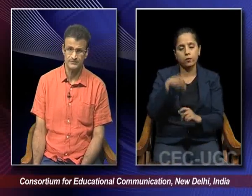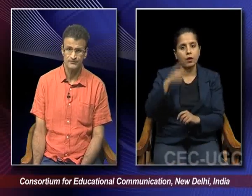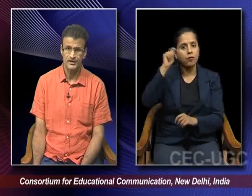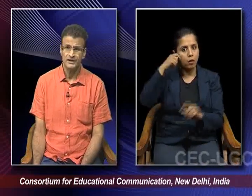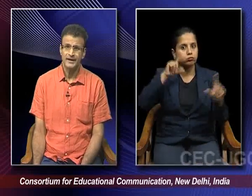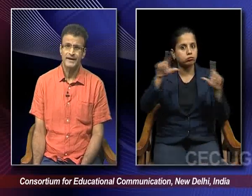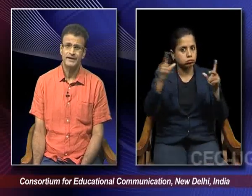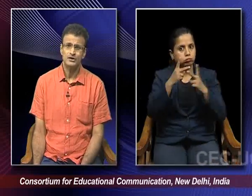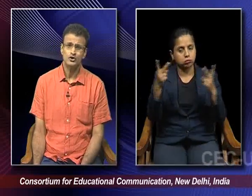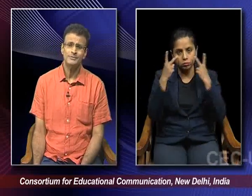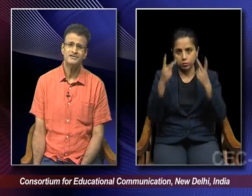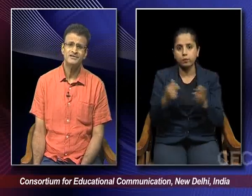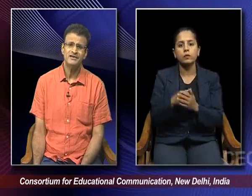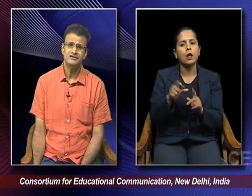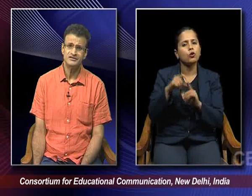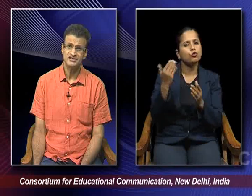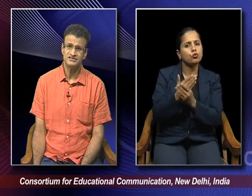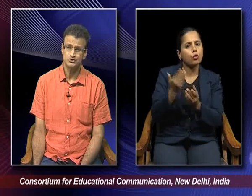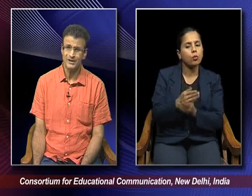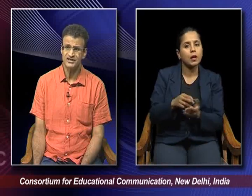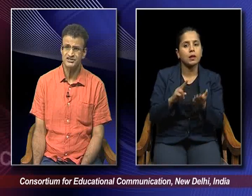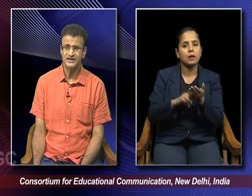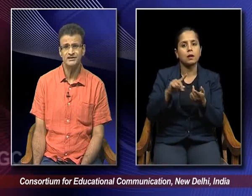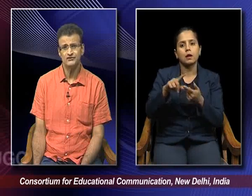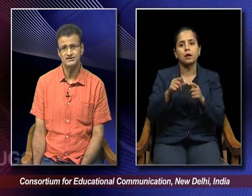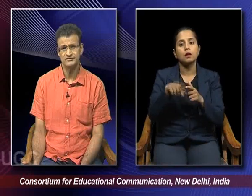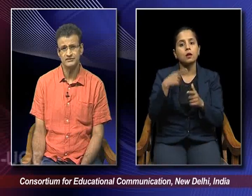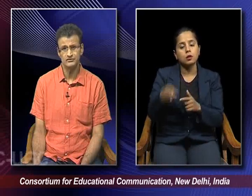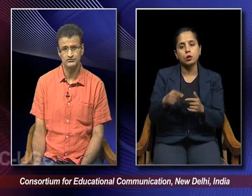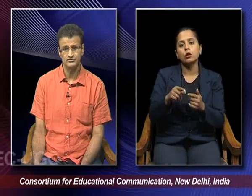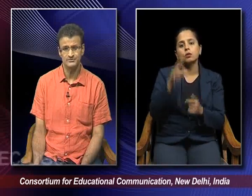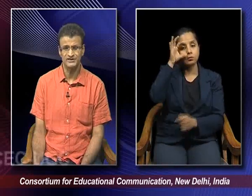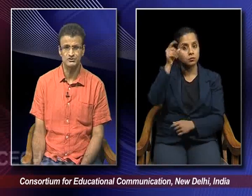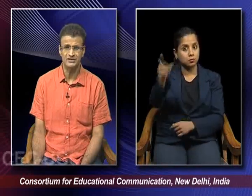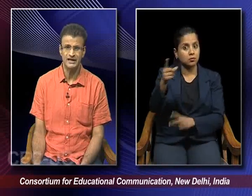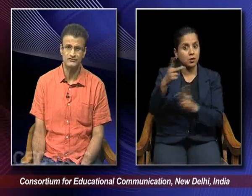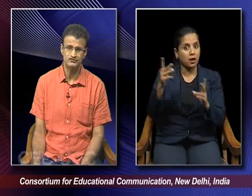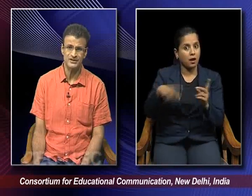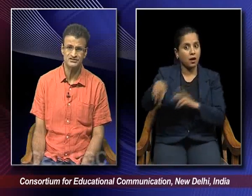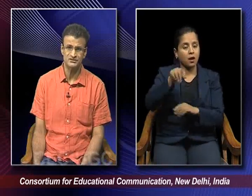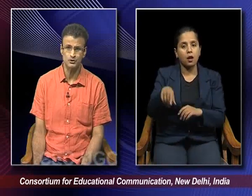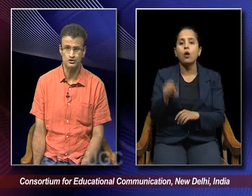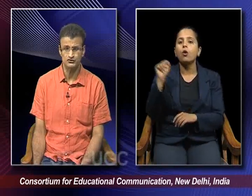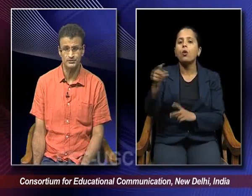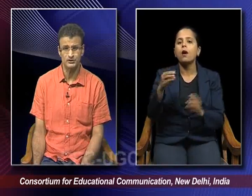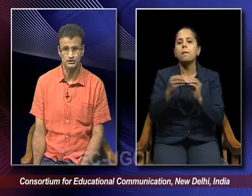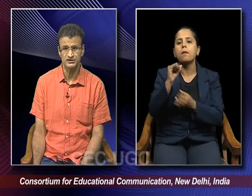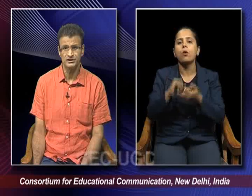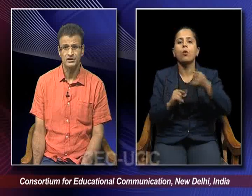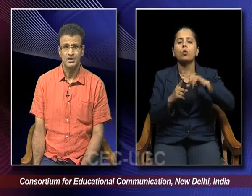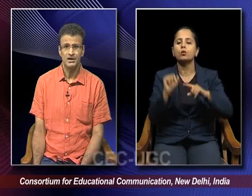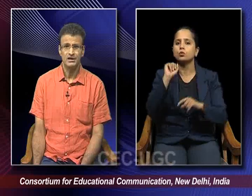production. And a documentary titled Netaji Subhash in 1947, which was based on the life of Subhash Chandra Bose, was